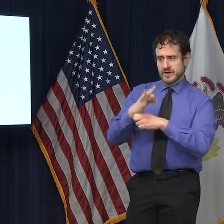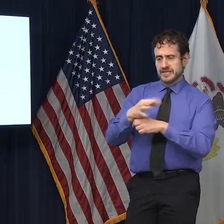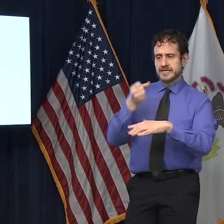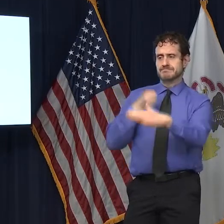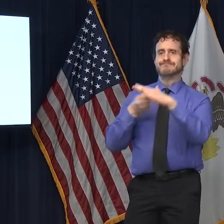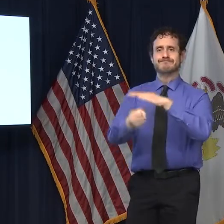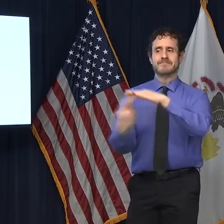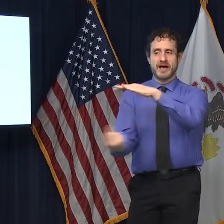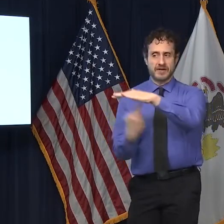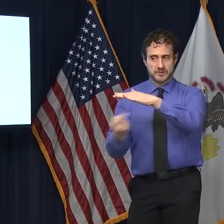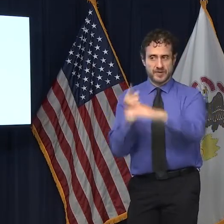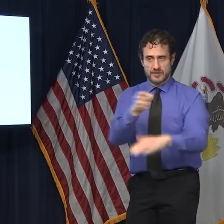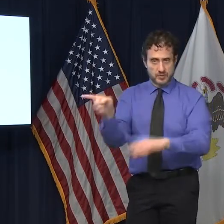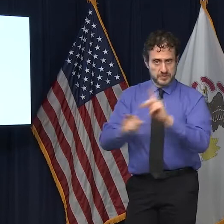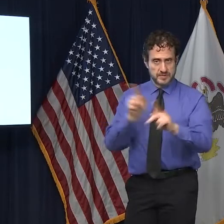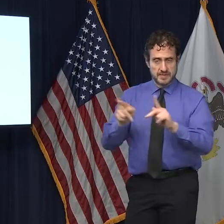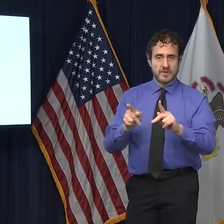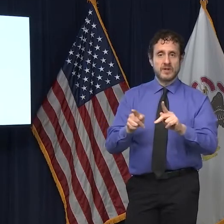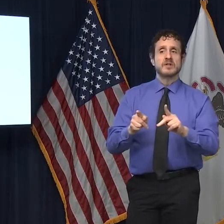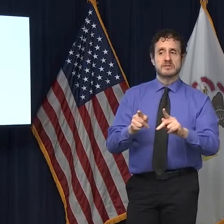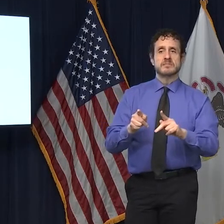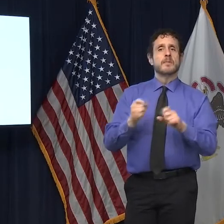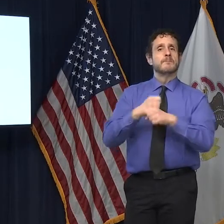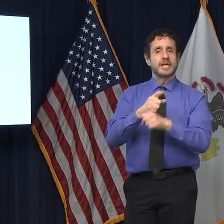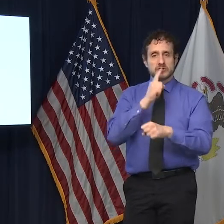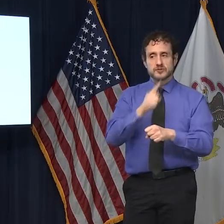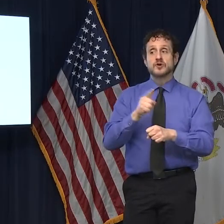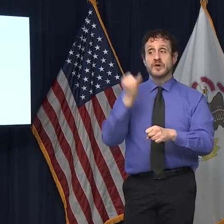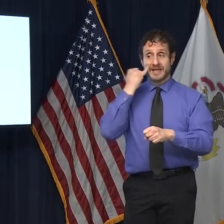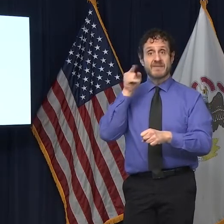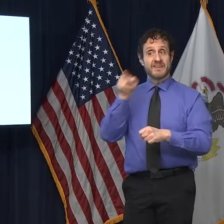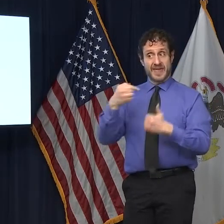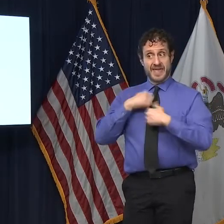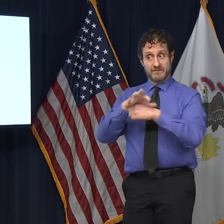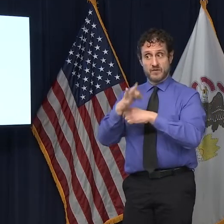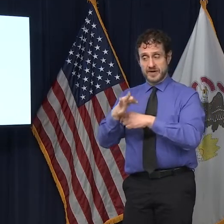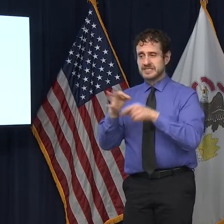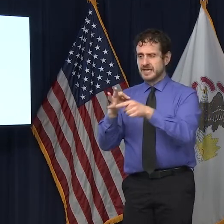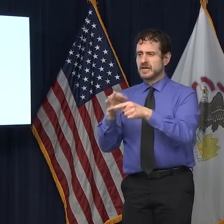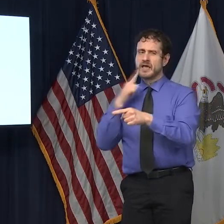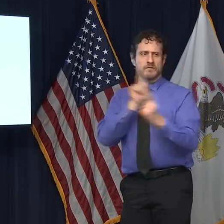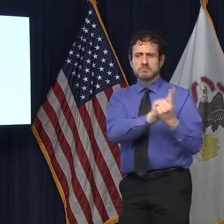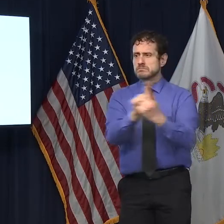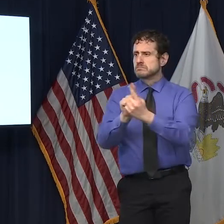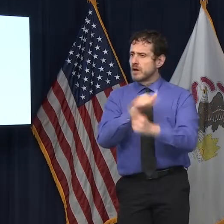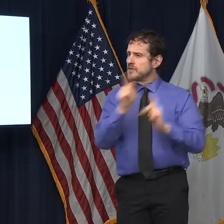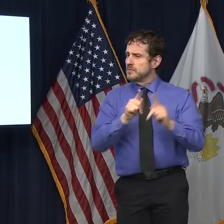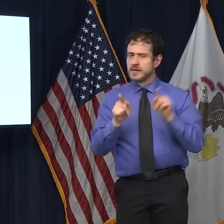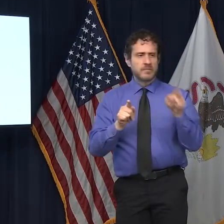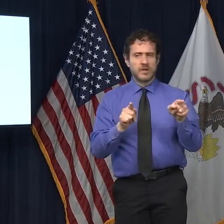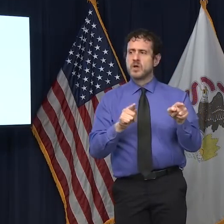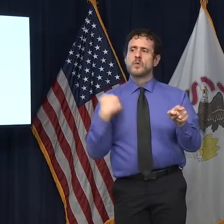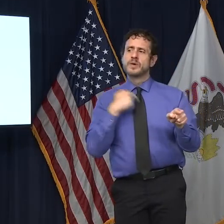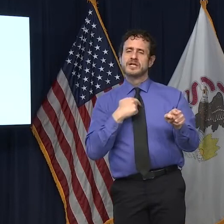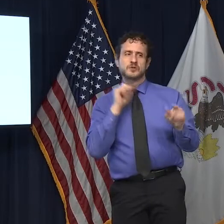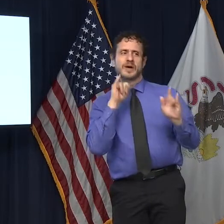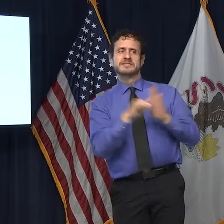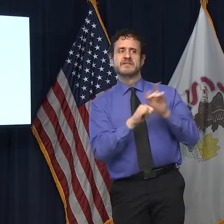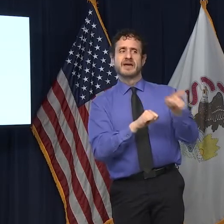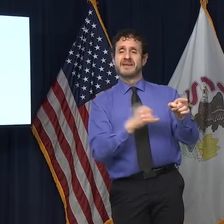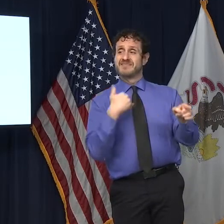quickly identifying, quarantining, and testing close contacts of the identified cases.